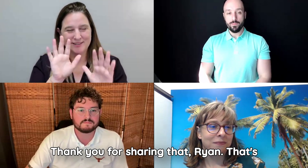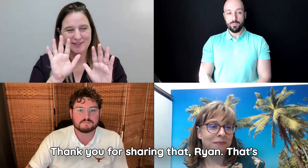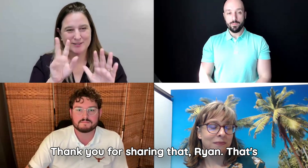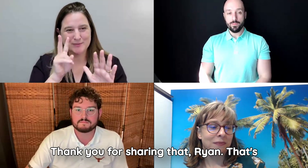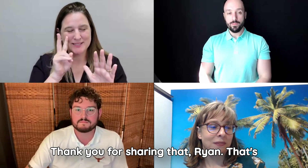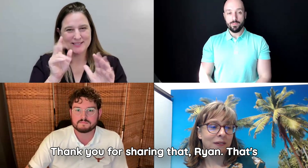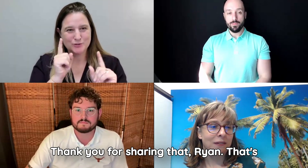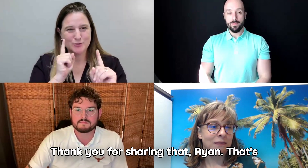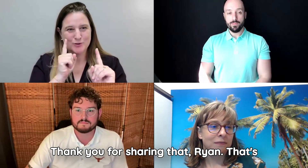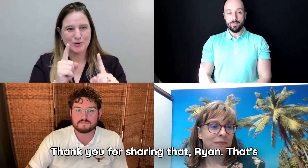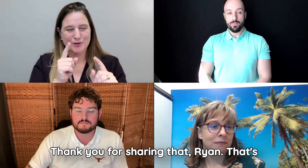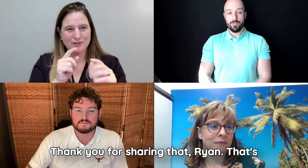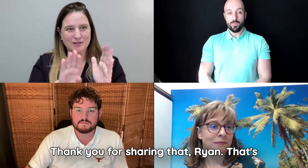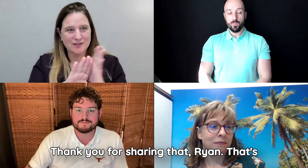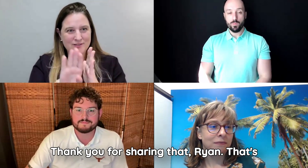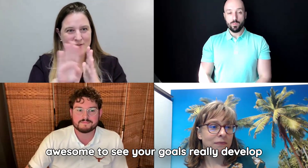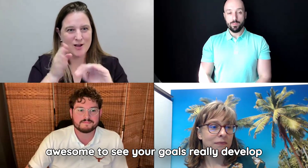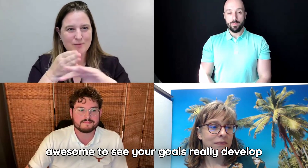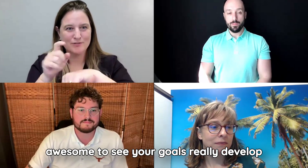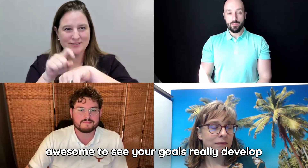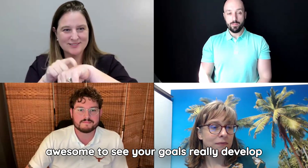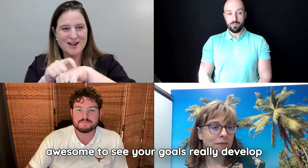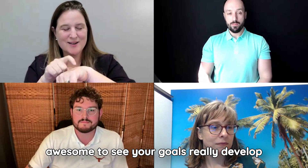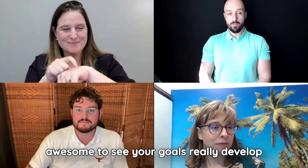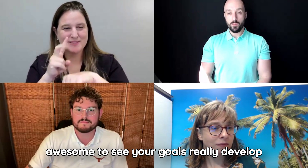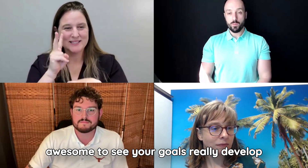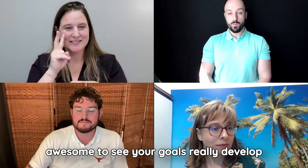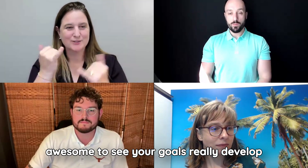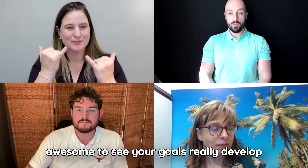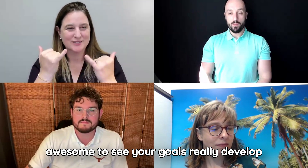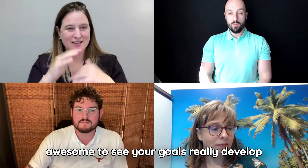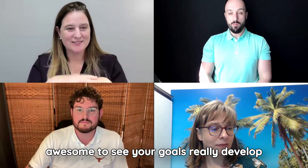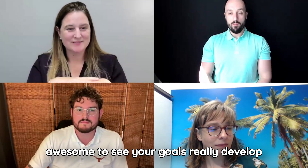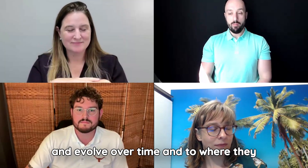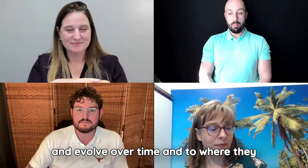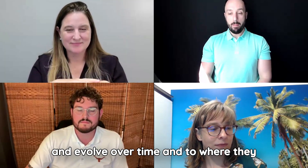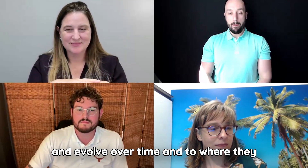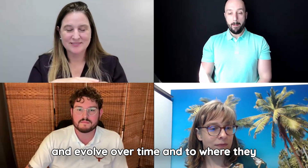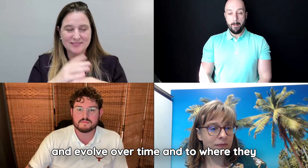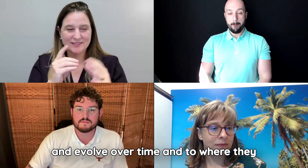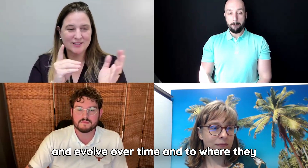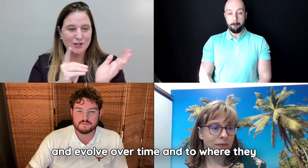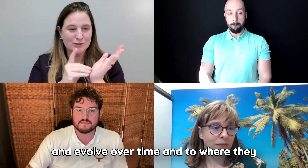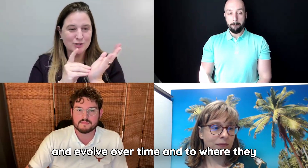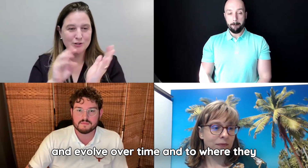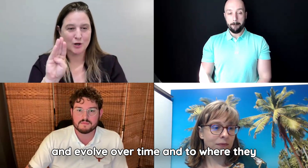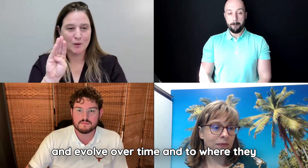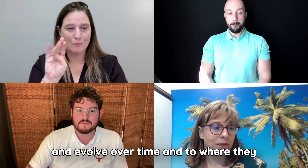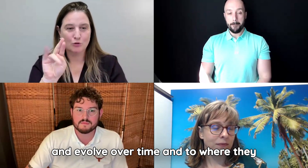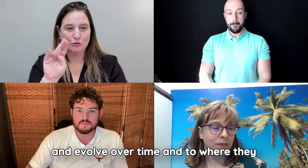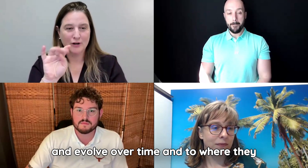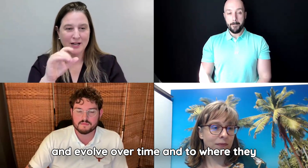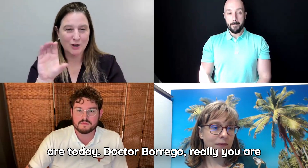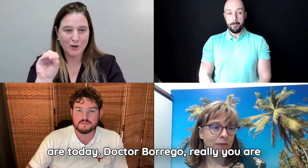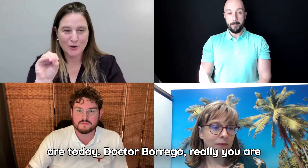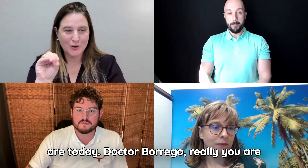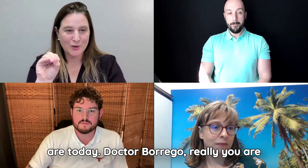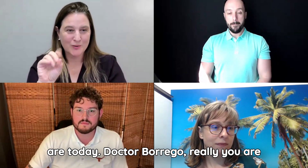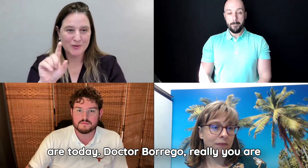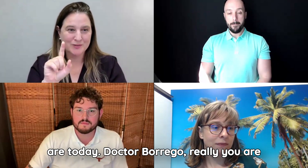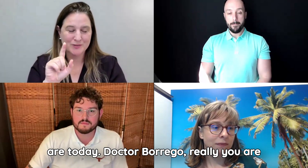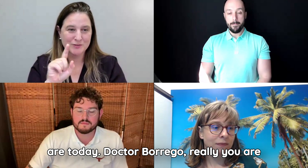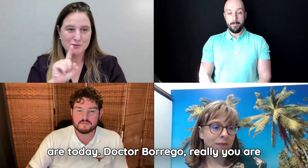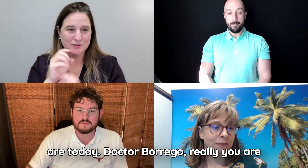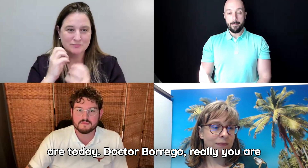Thank you for sharing that, Ryan. That's awesome to see your goals really develop and evolve over time and to where they are today.